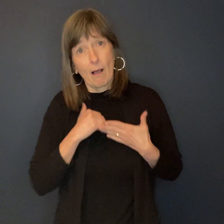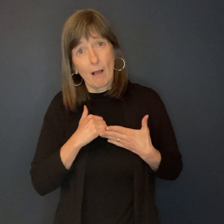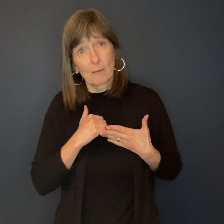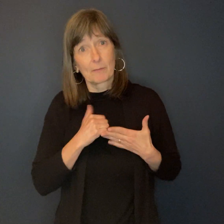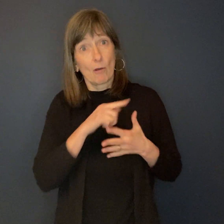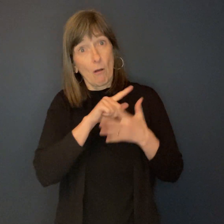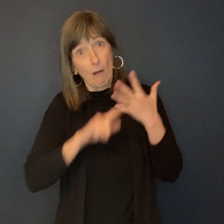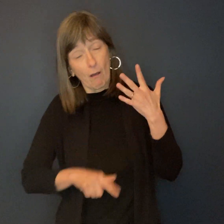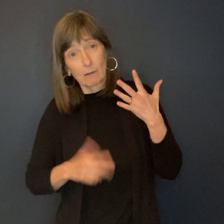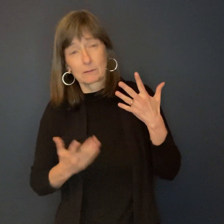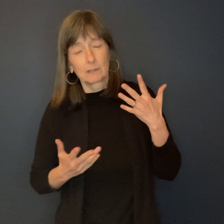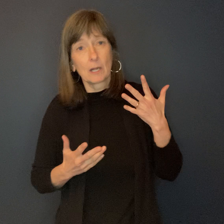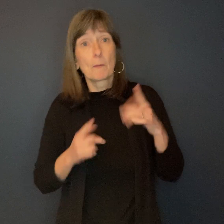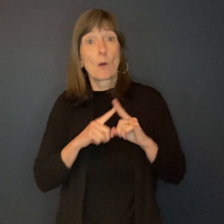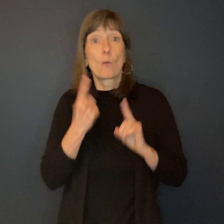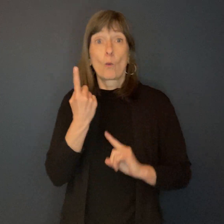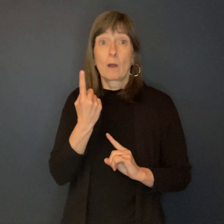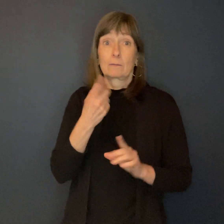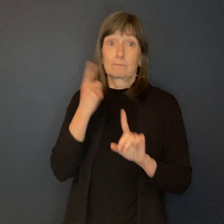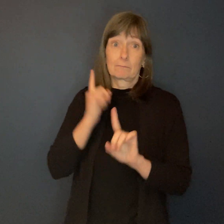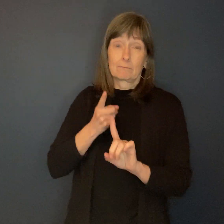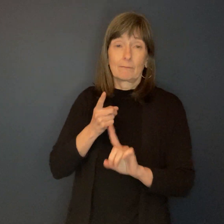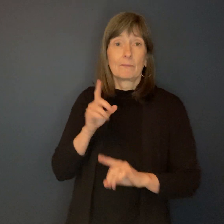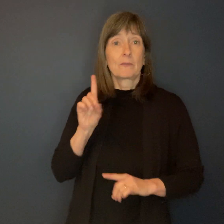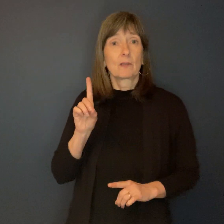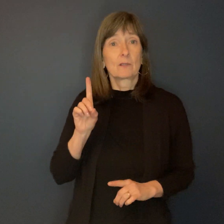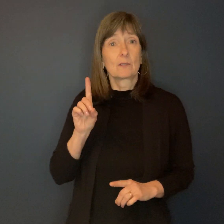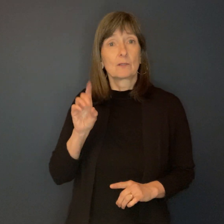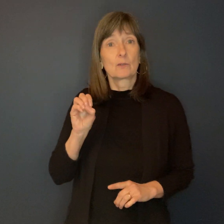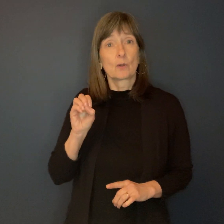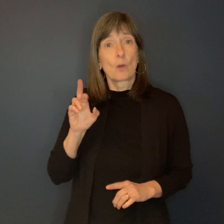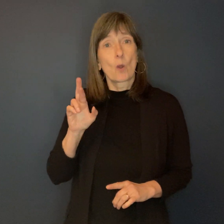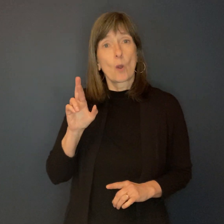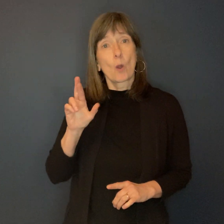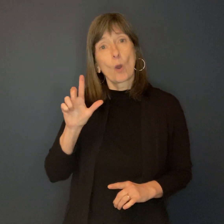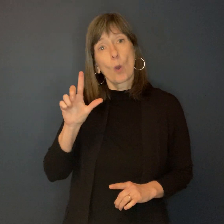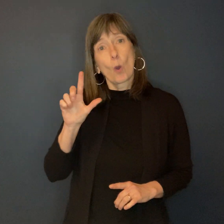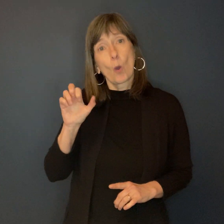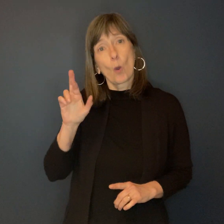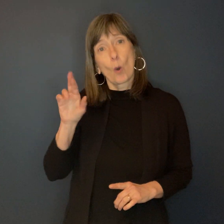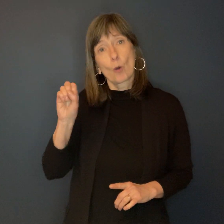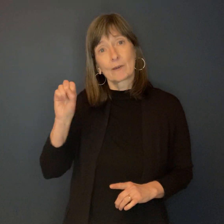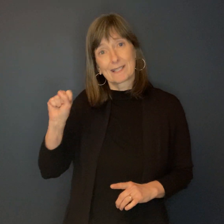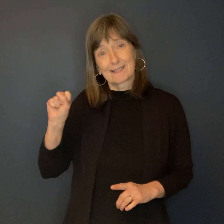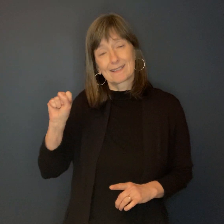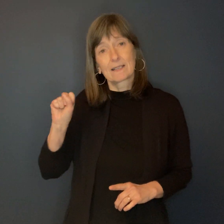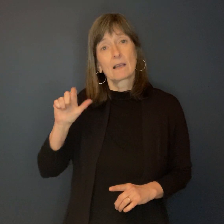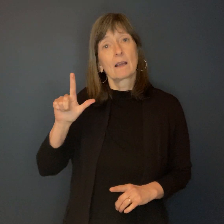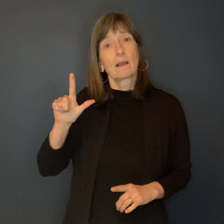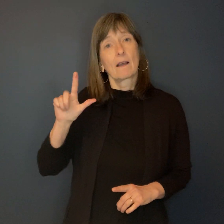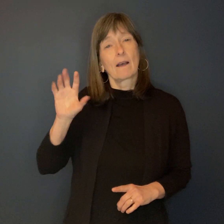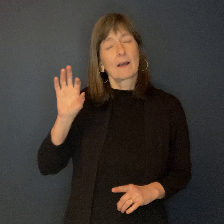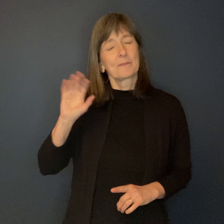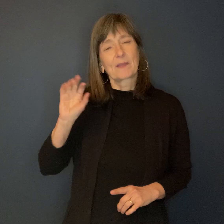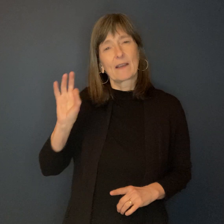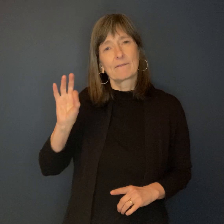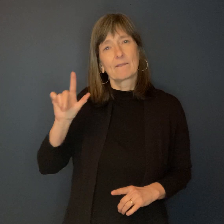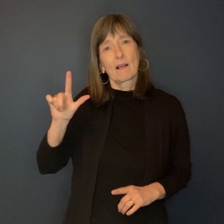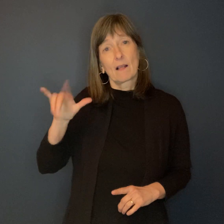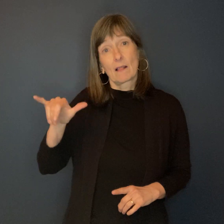Dolores Flynn was an extremely influential person to me, and I think she helped